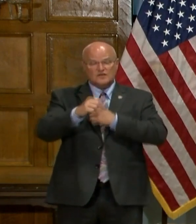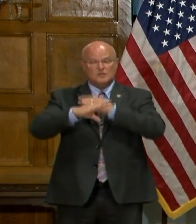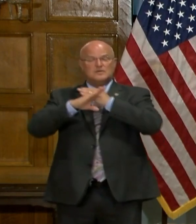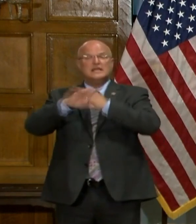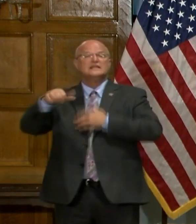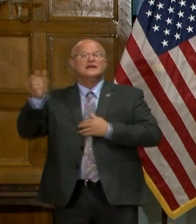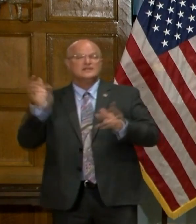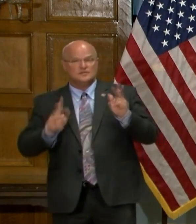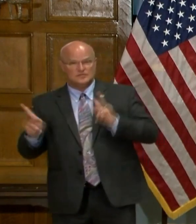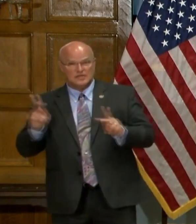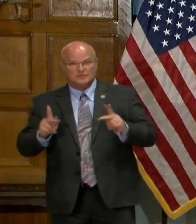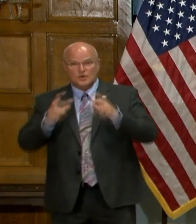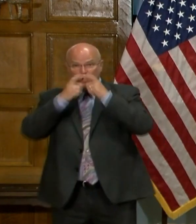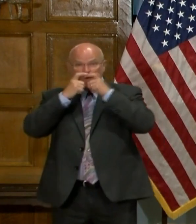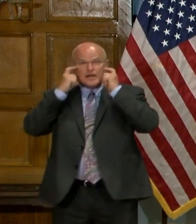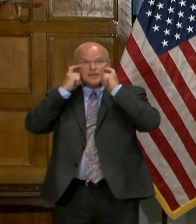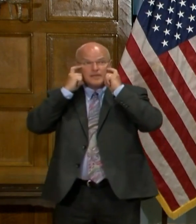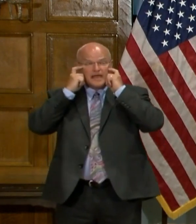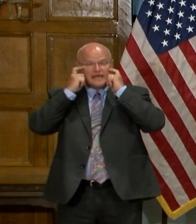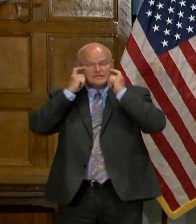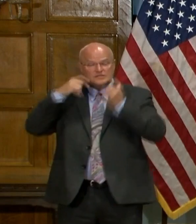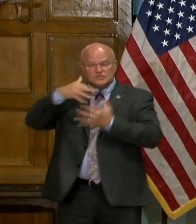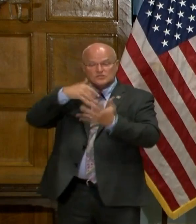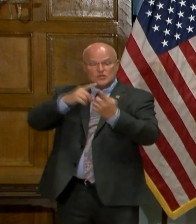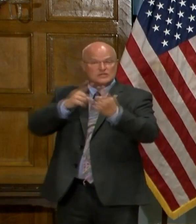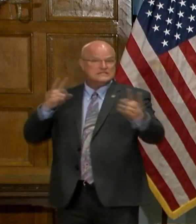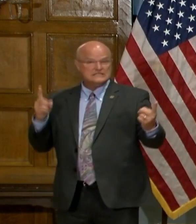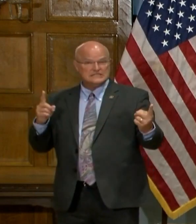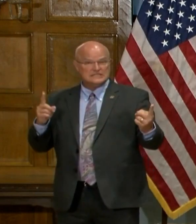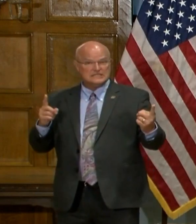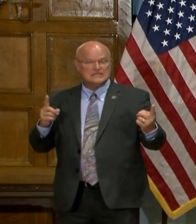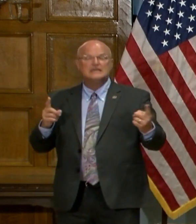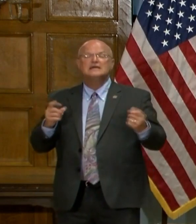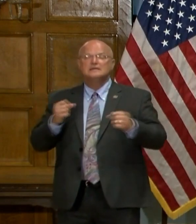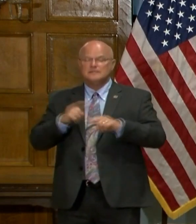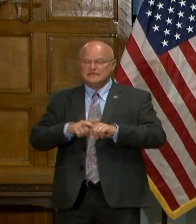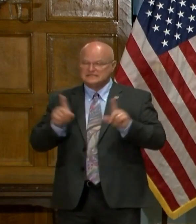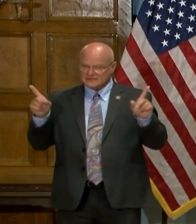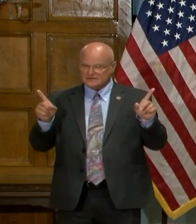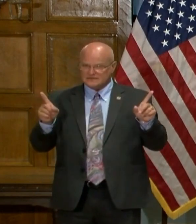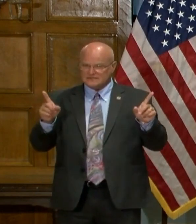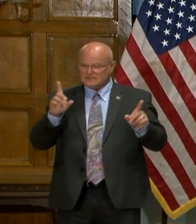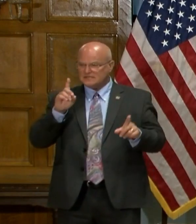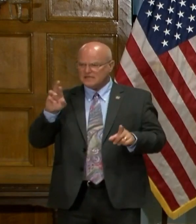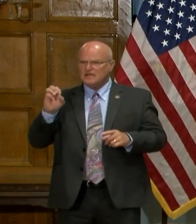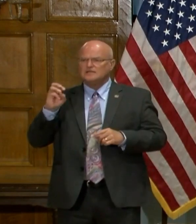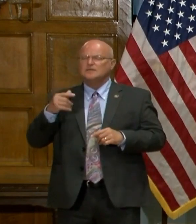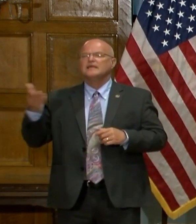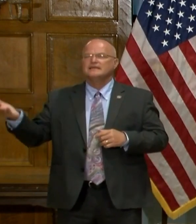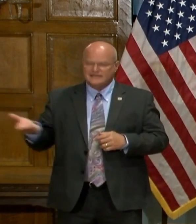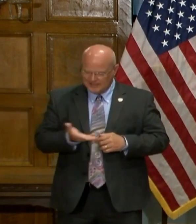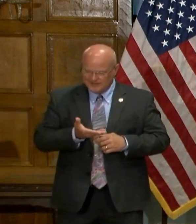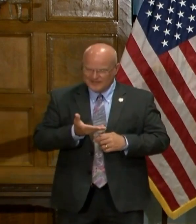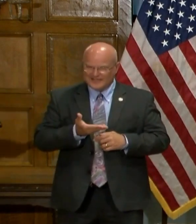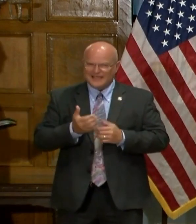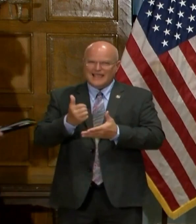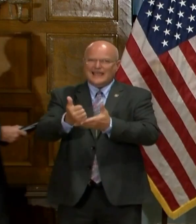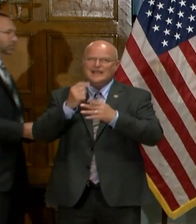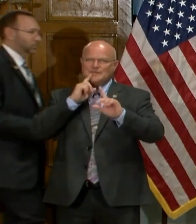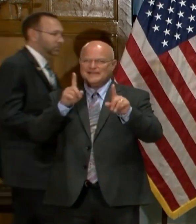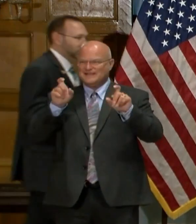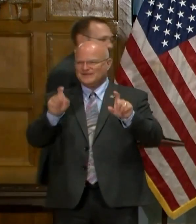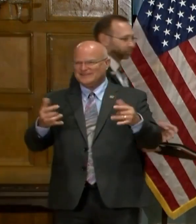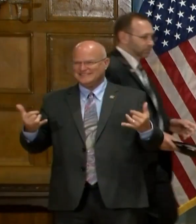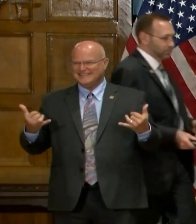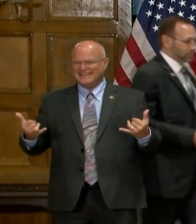others. Wearing a mask, socially distancing, it does make a difference. Dr. Smith, I want to invite you to come and help answer